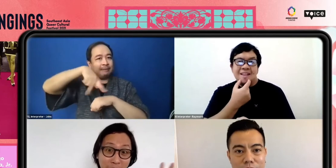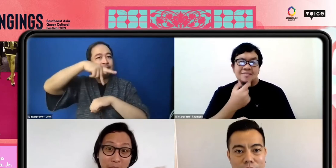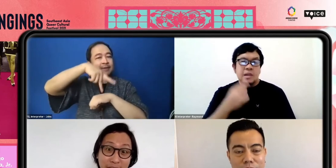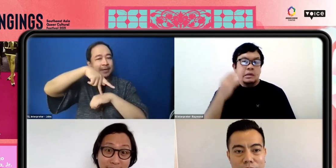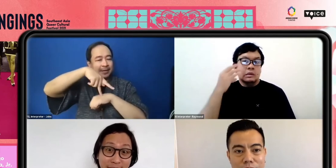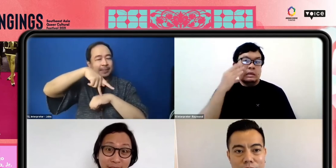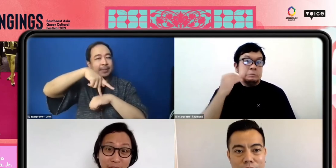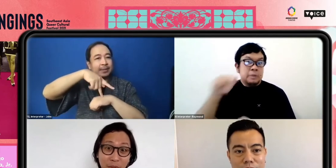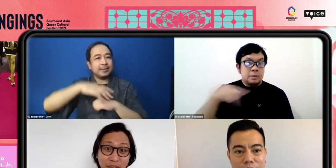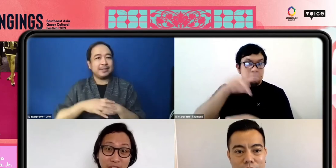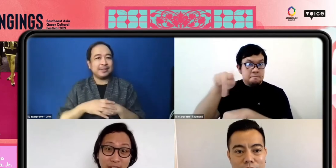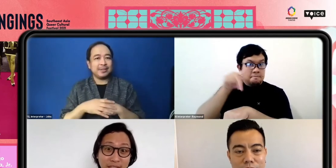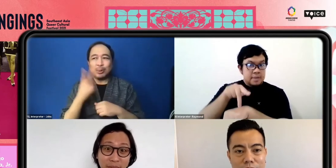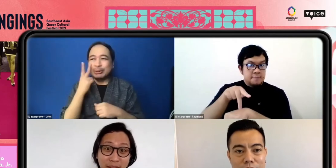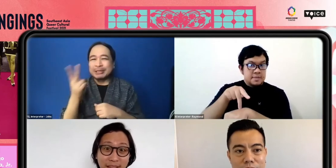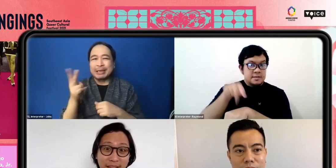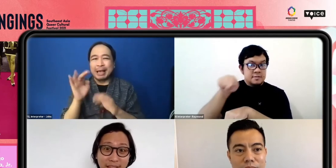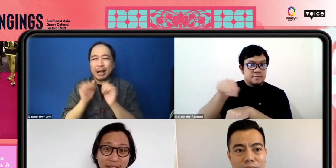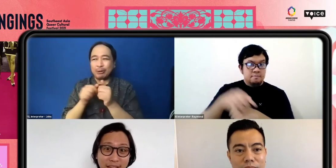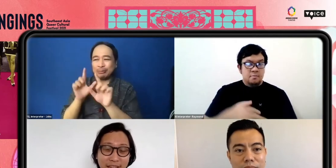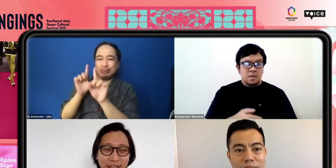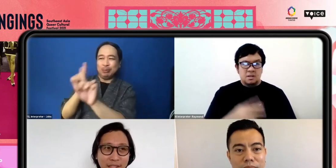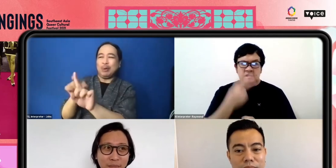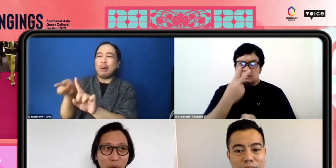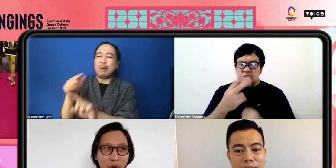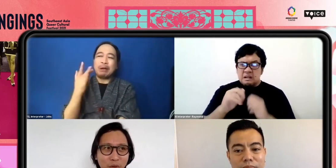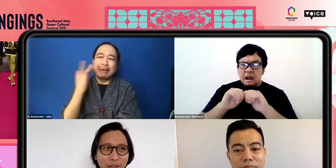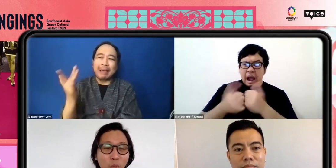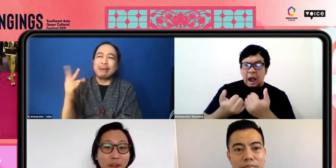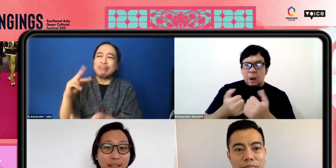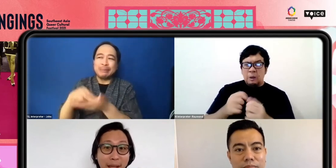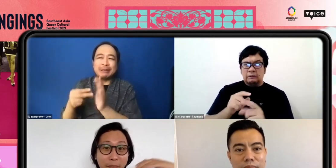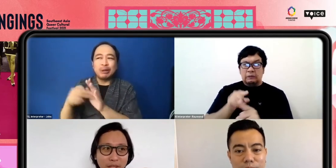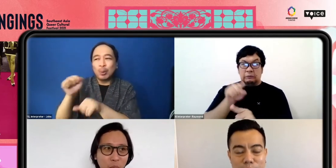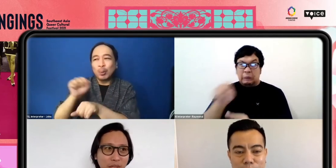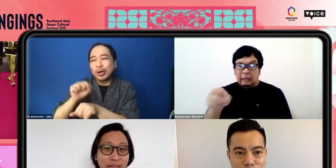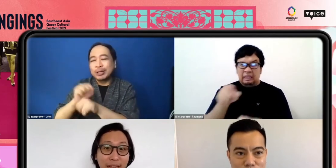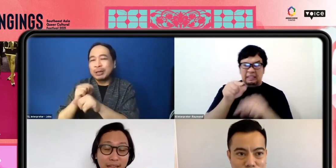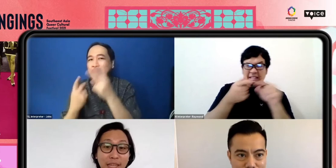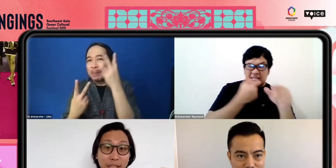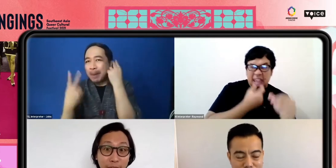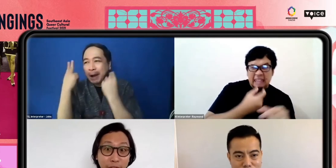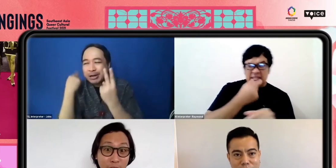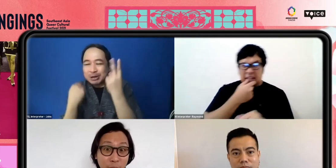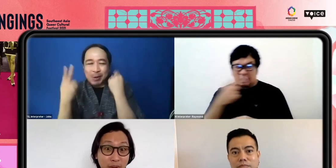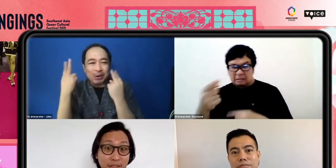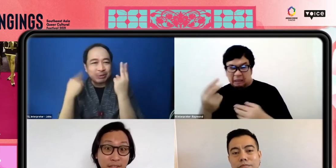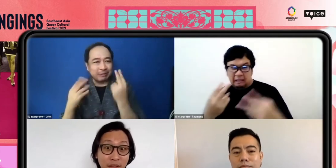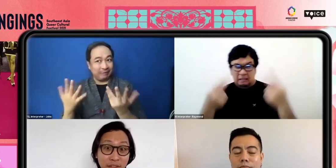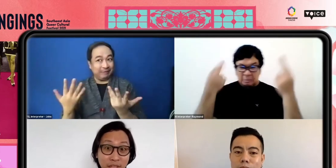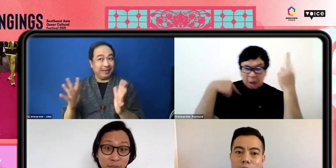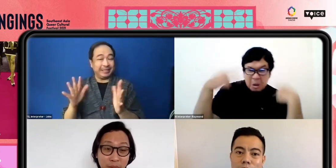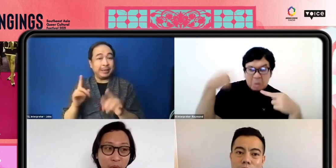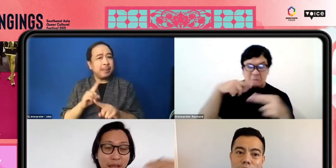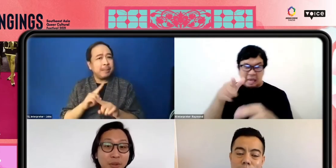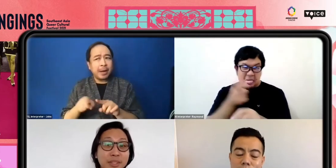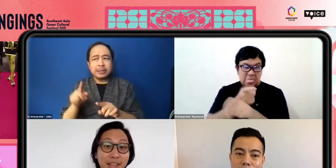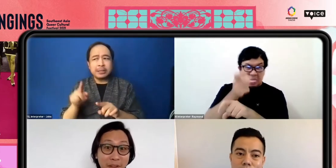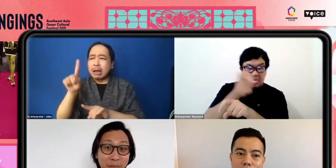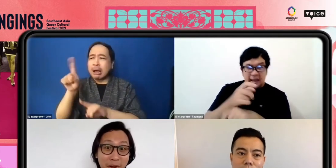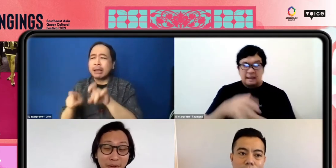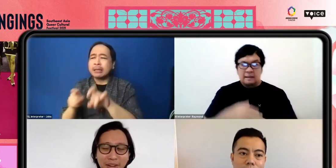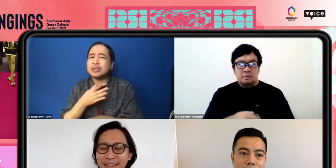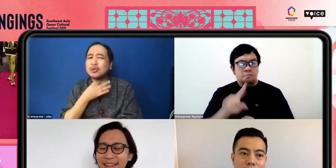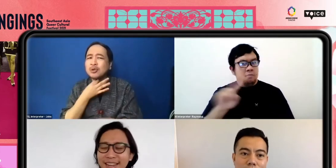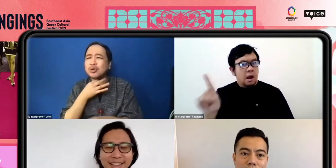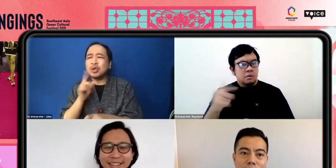people are parloristas or beauticians, something like that. And it's more of like, what happens? What are the lived experiences of these people outside